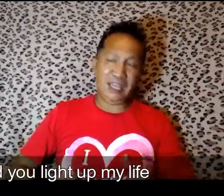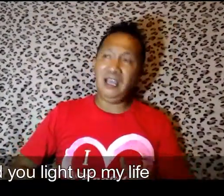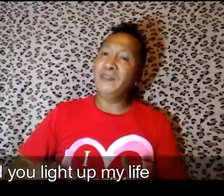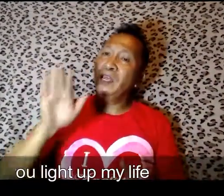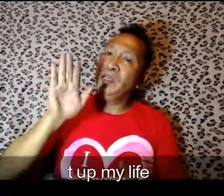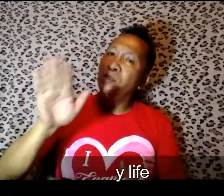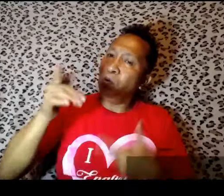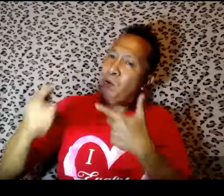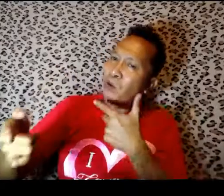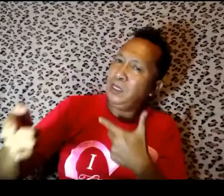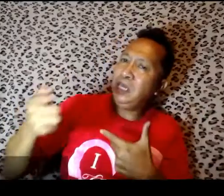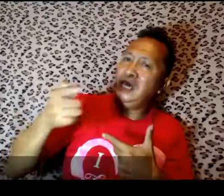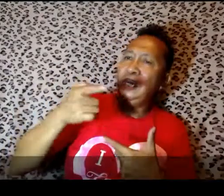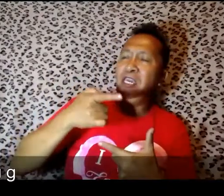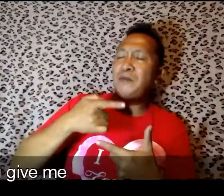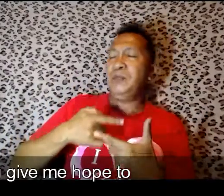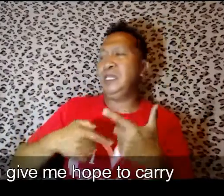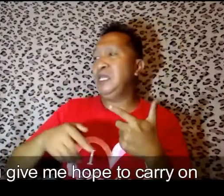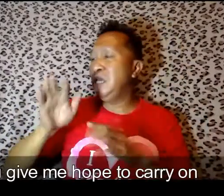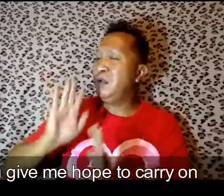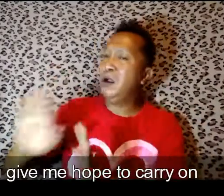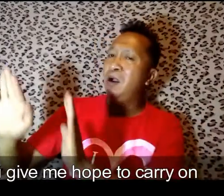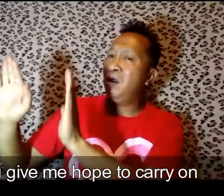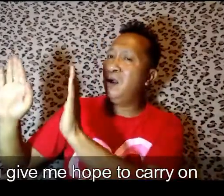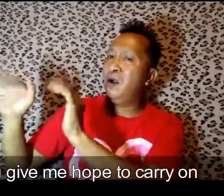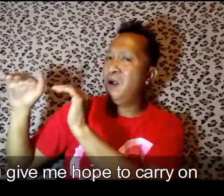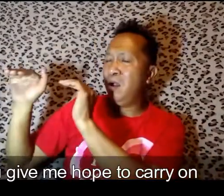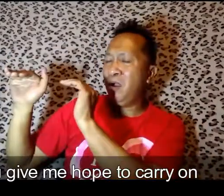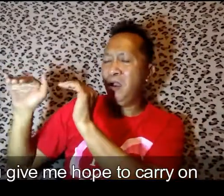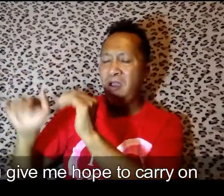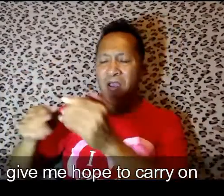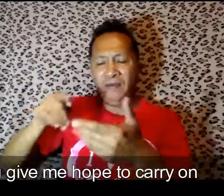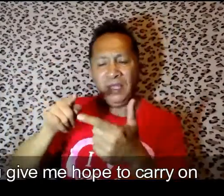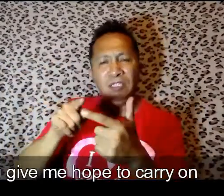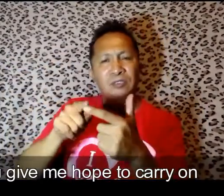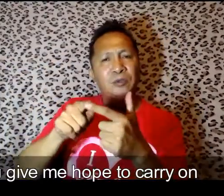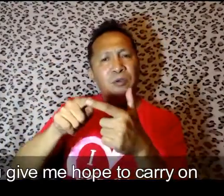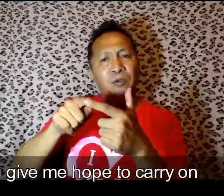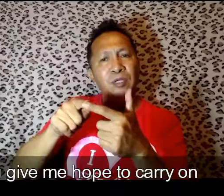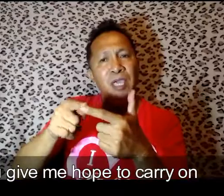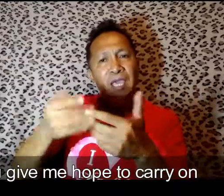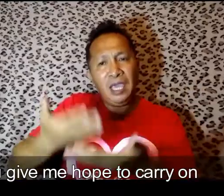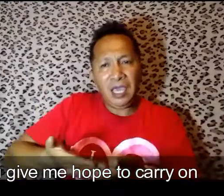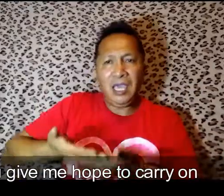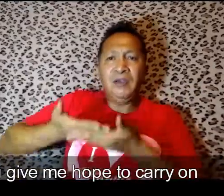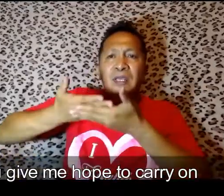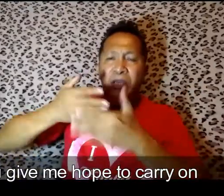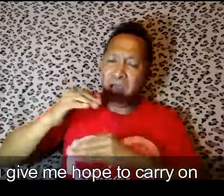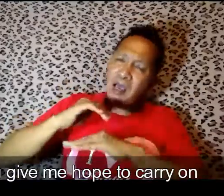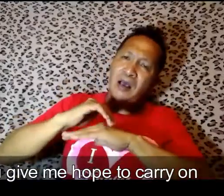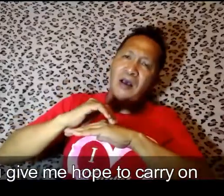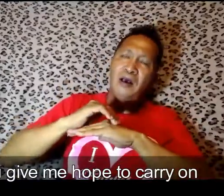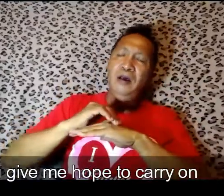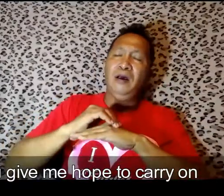You give me hope To carry